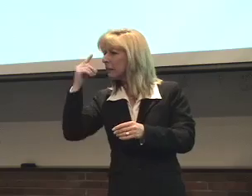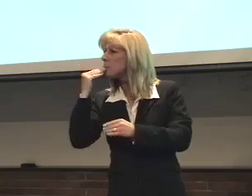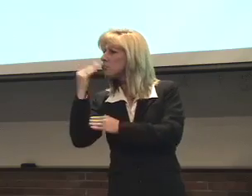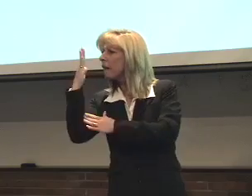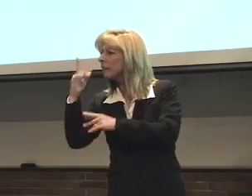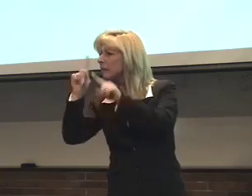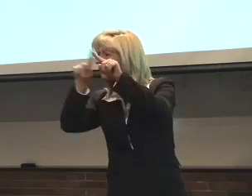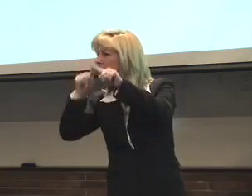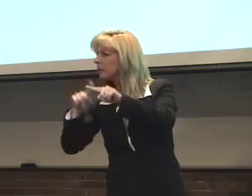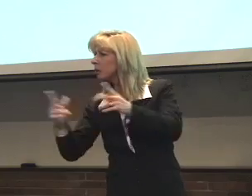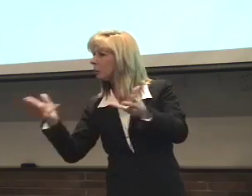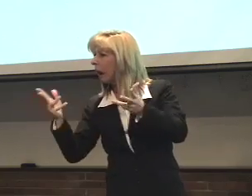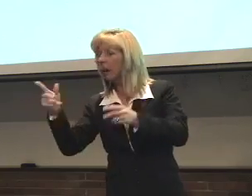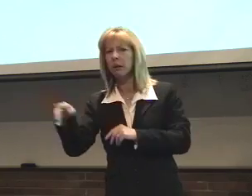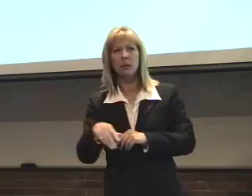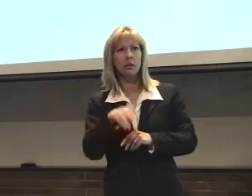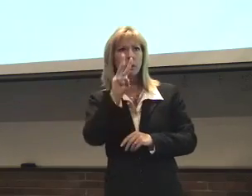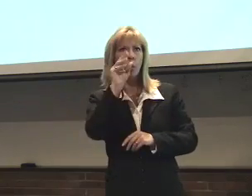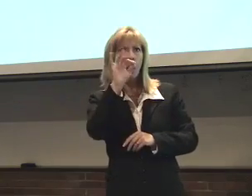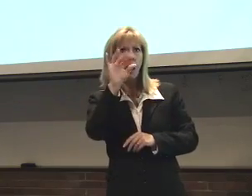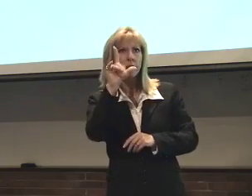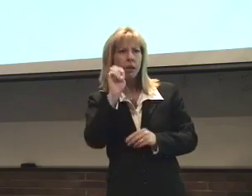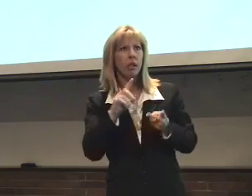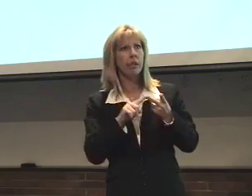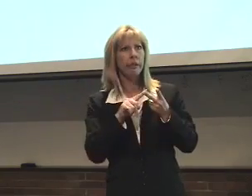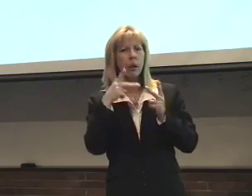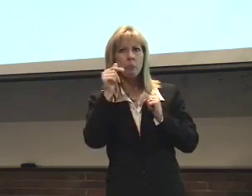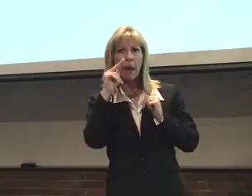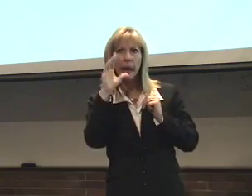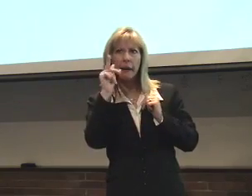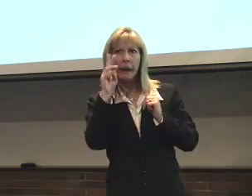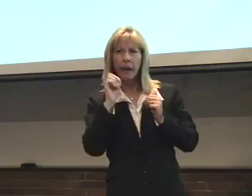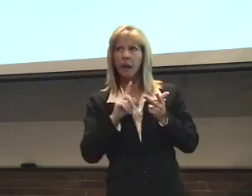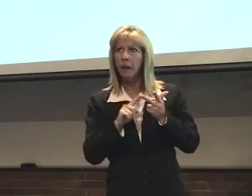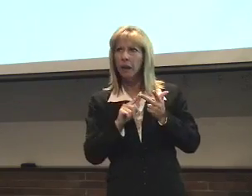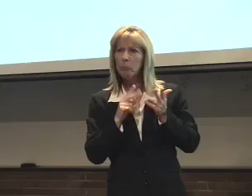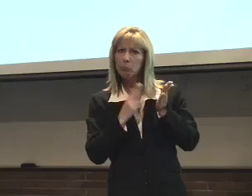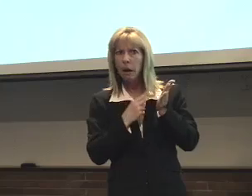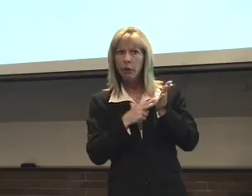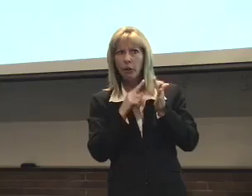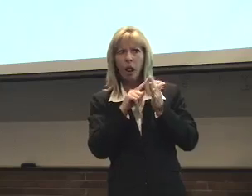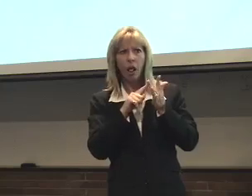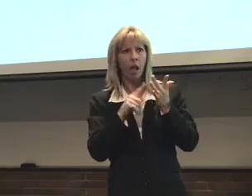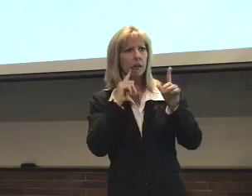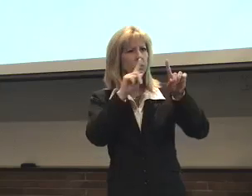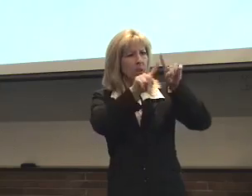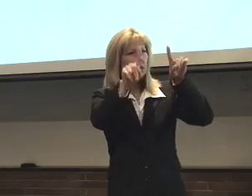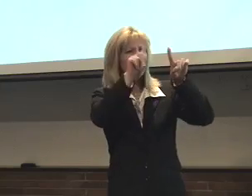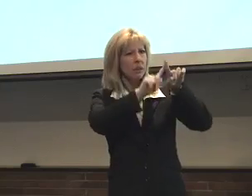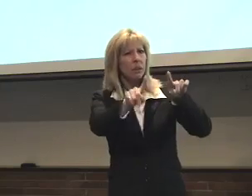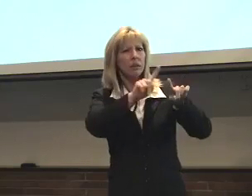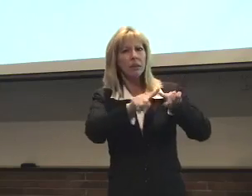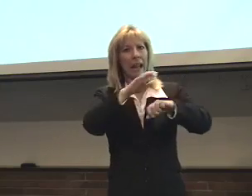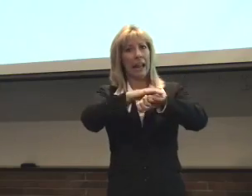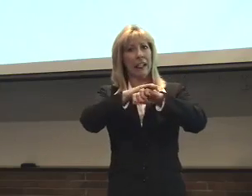English words. Yep, to butter. I mean, there's so many. And this just goes on and on and